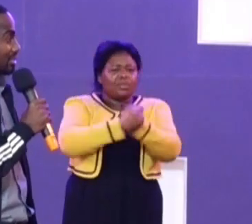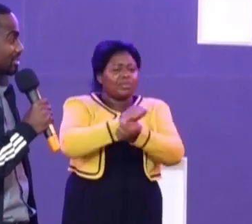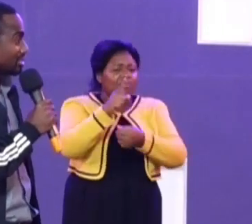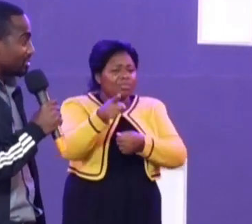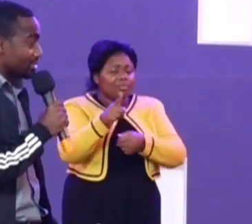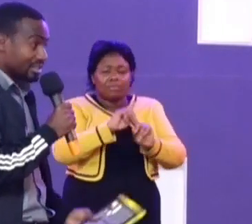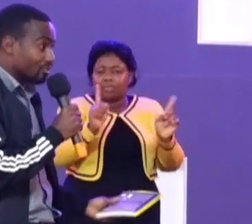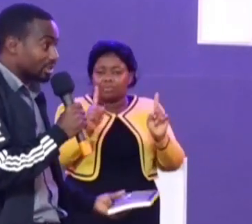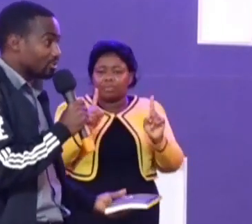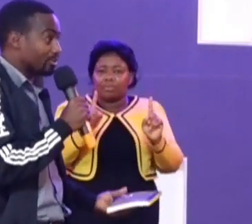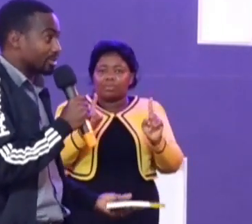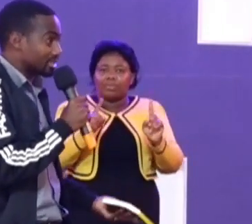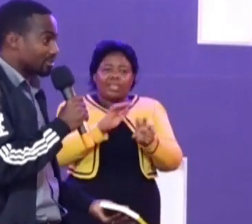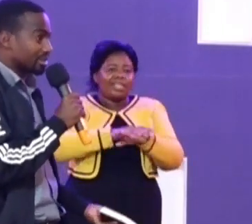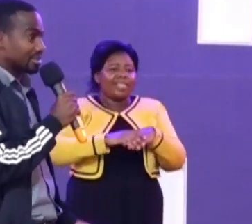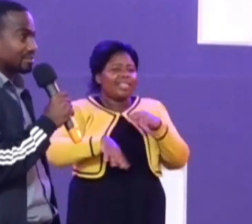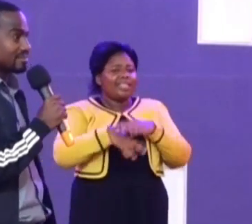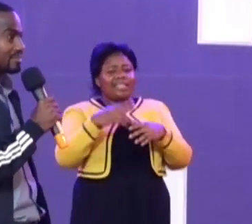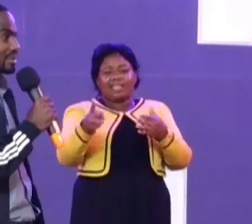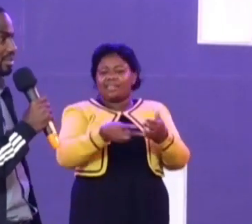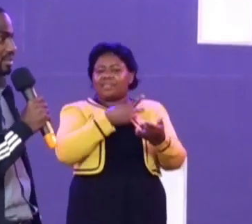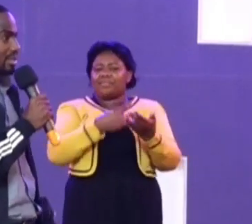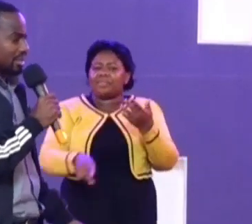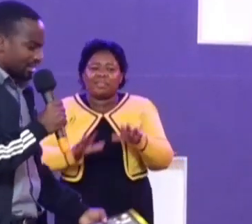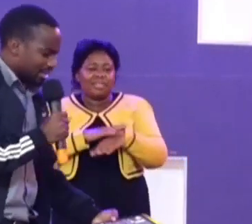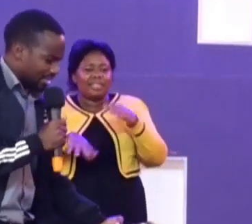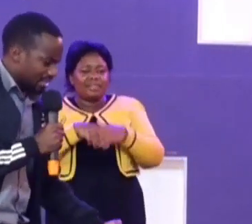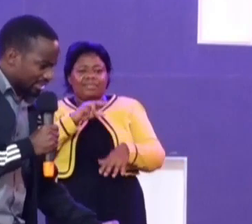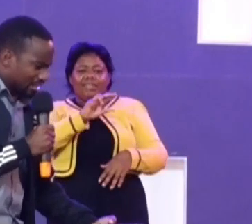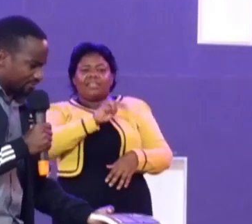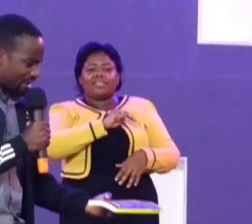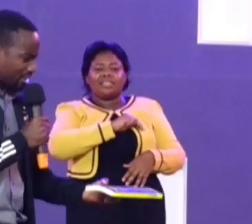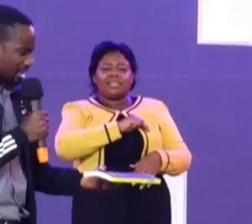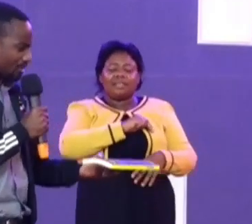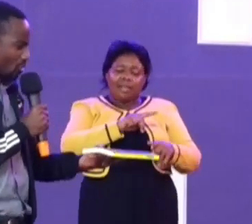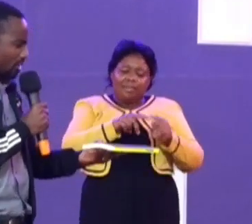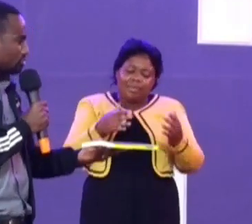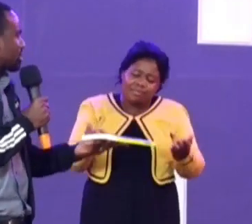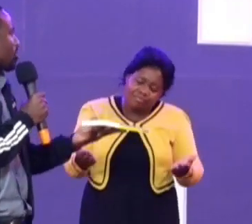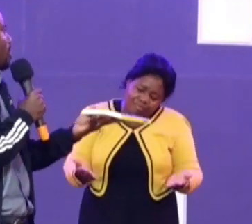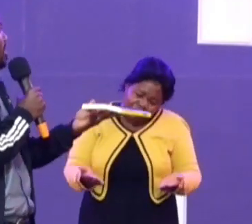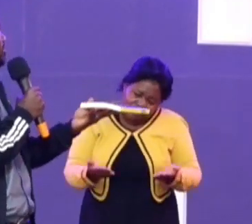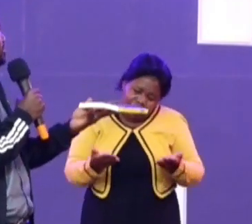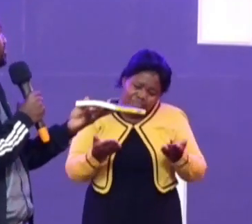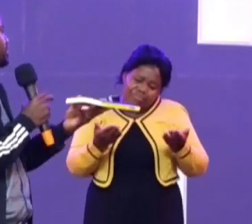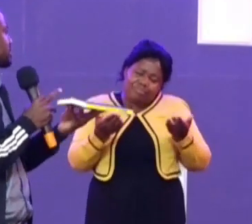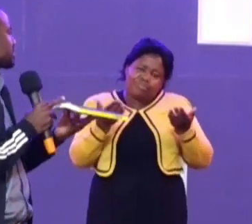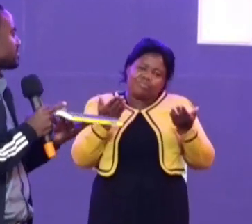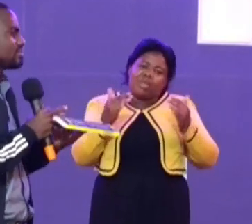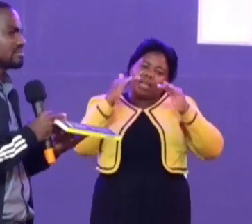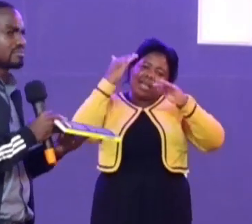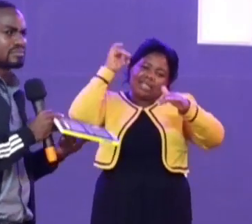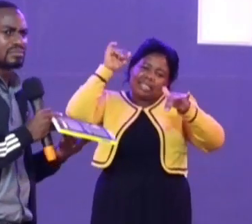made them to be there. They never sinned, they didn't fall into adultery. But they came